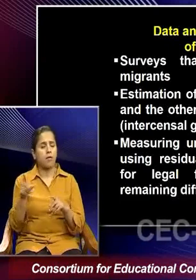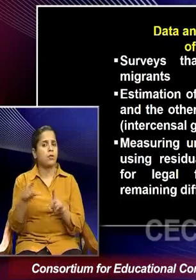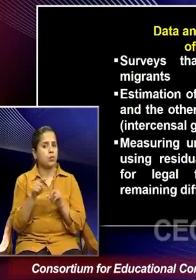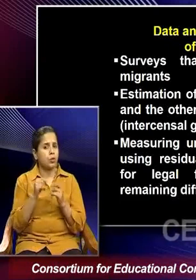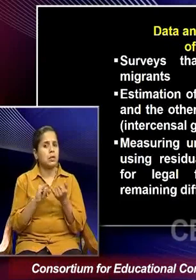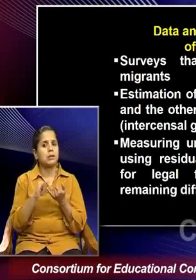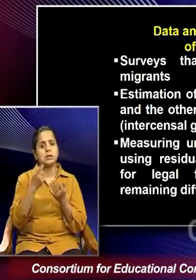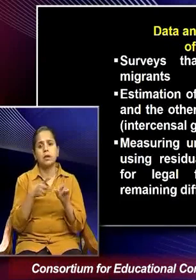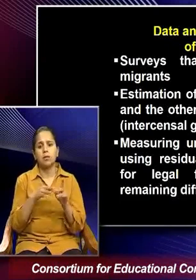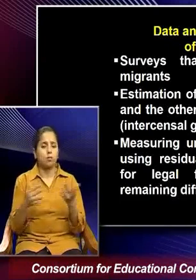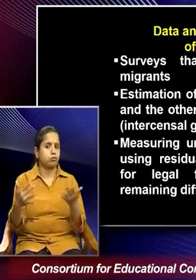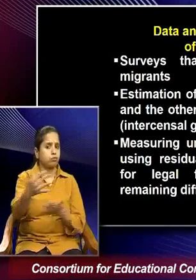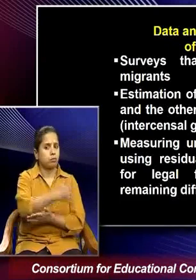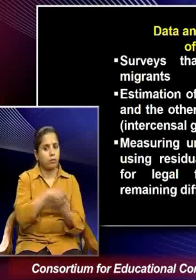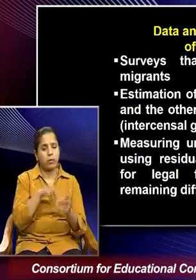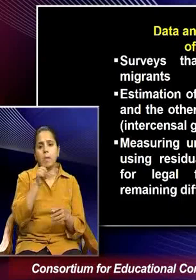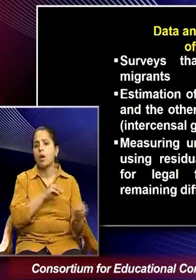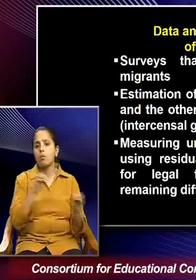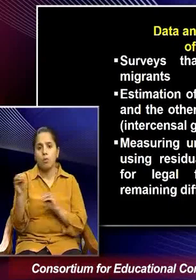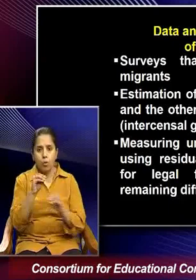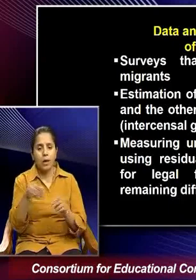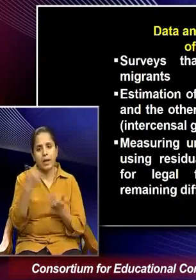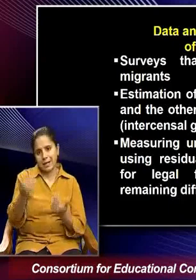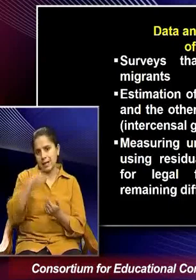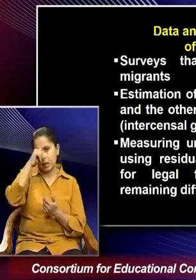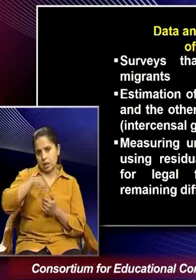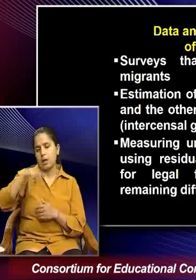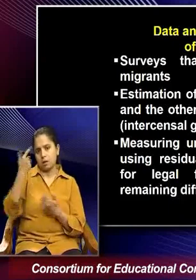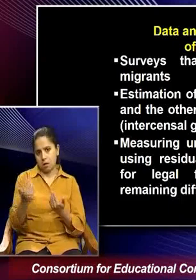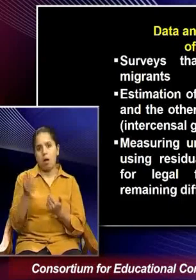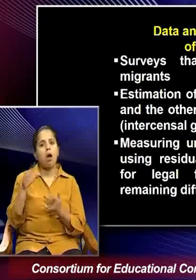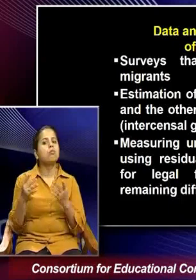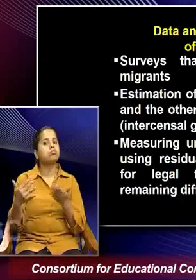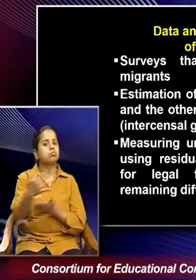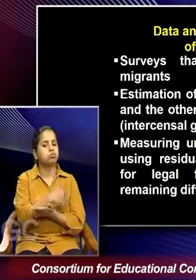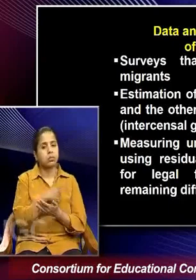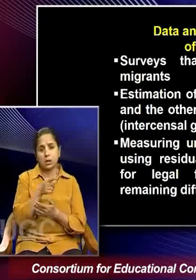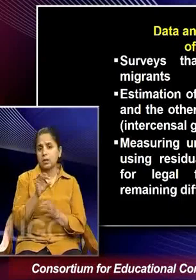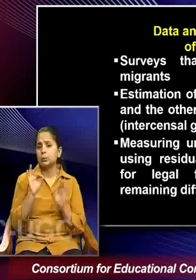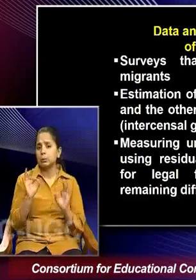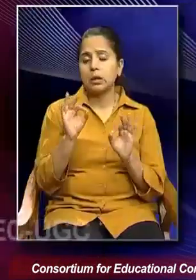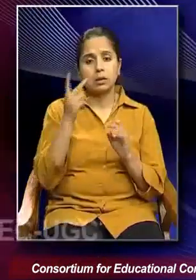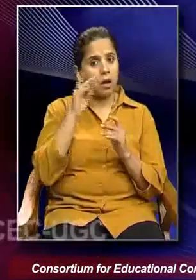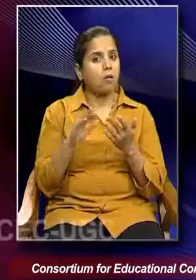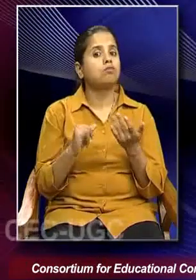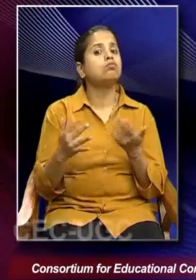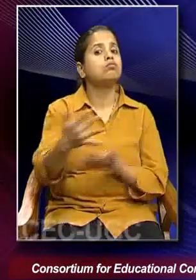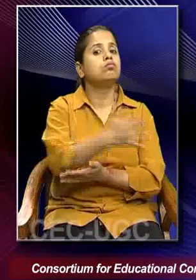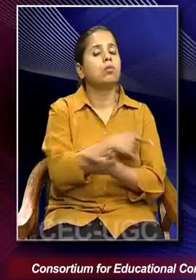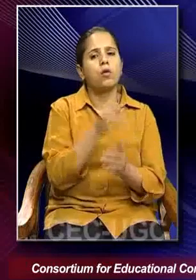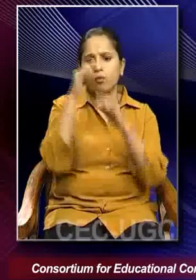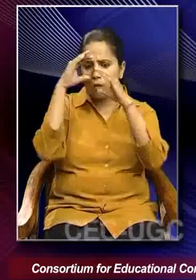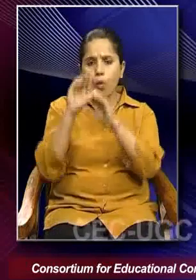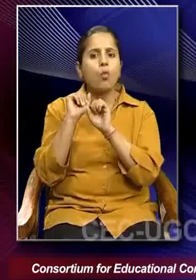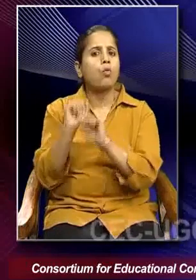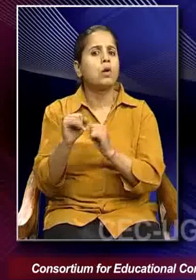survey, particularly on migration in India. And so this is a very special survey because the focus of